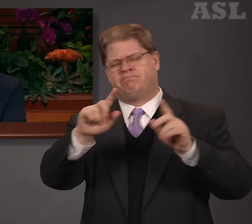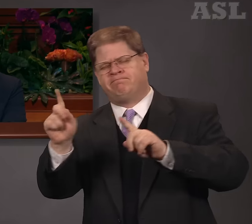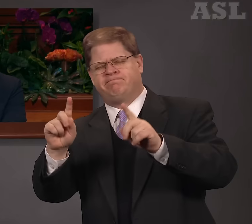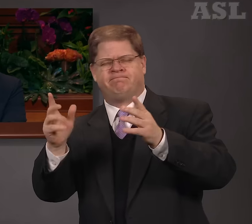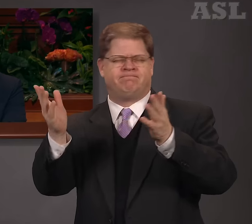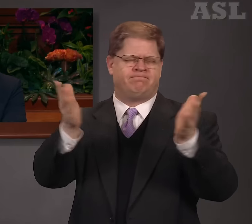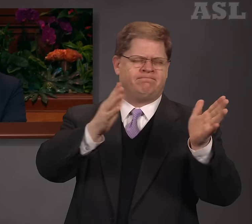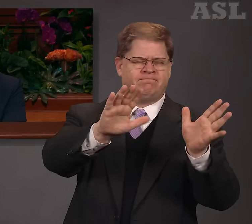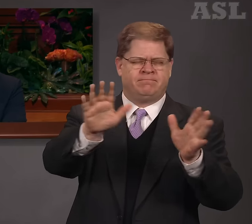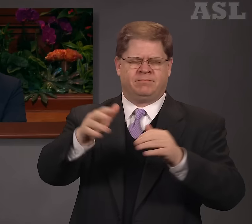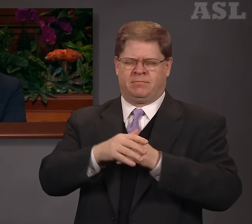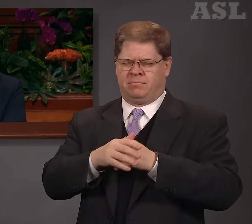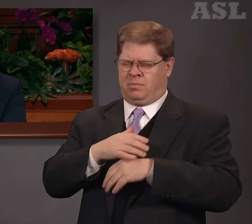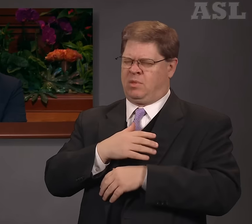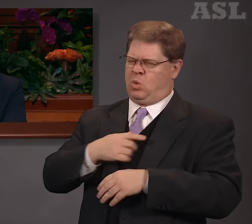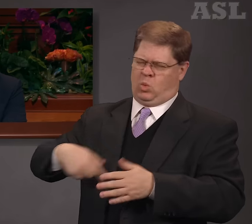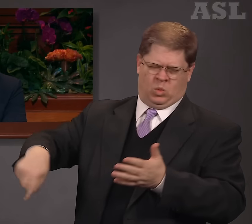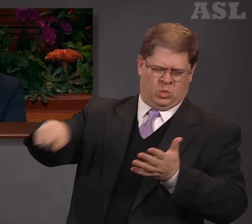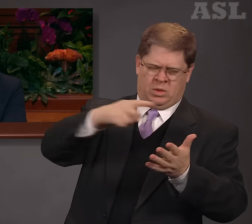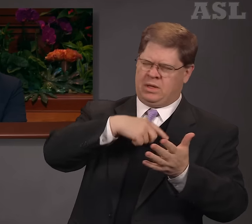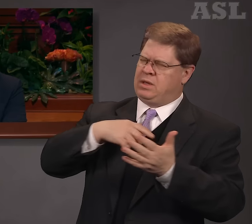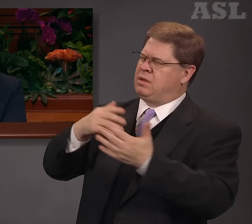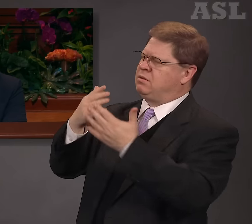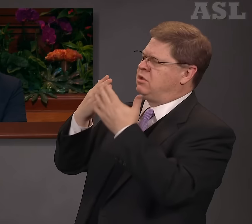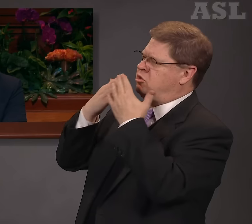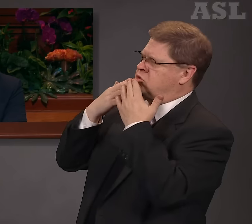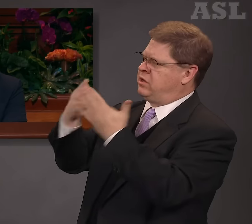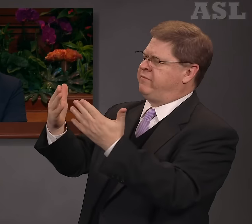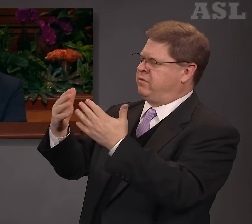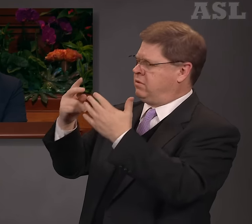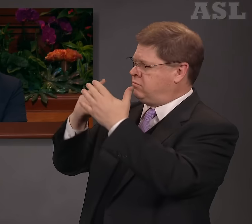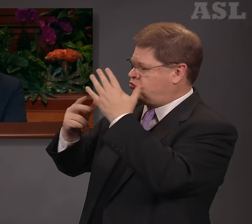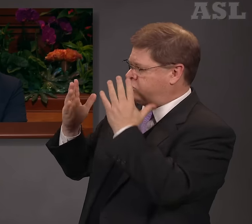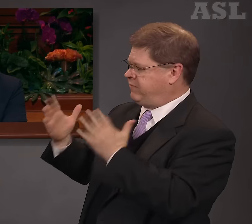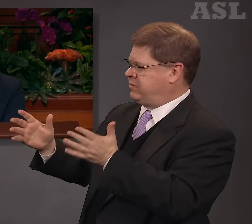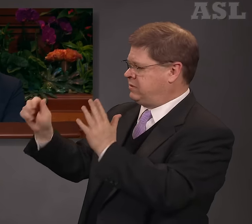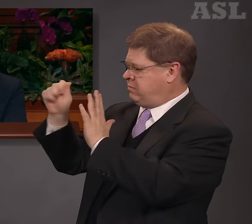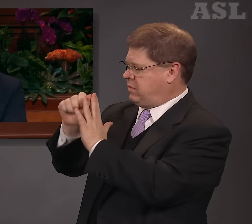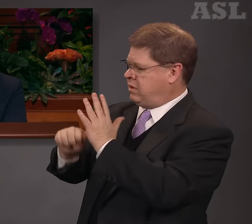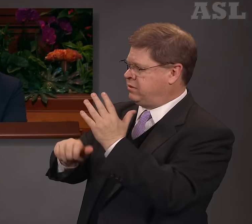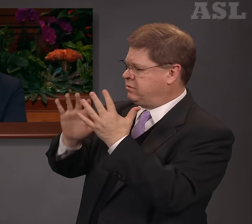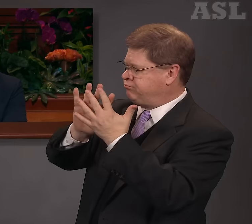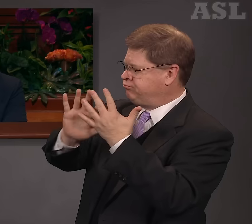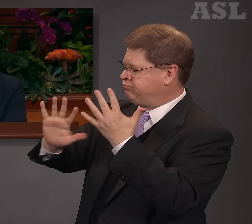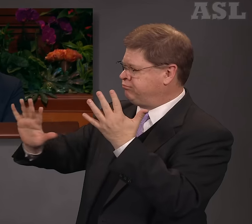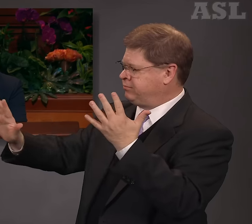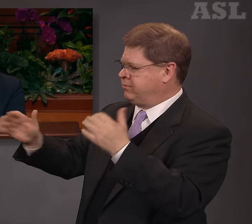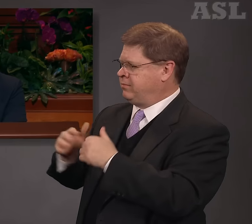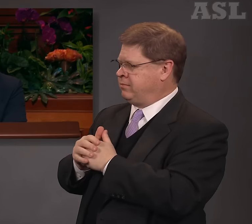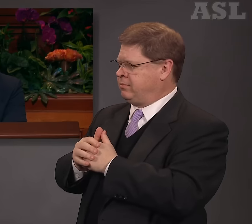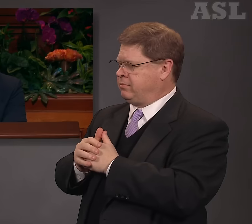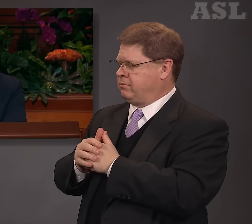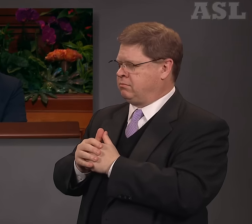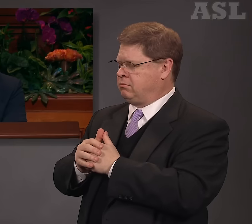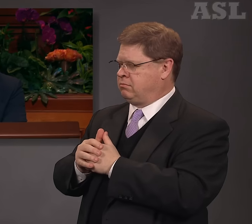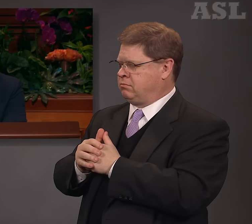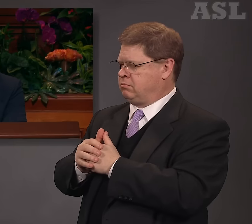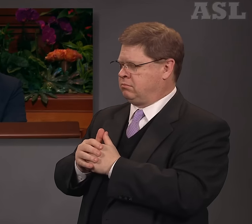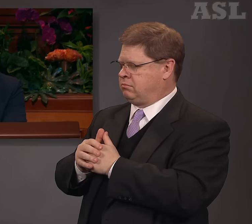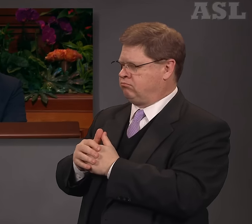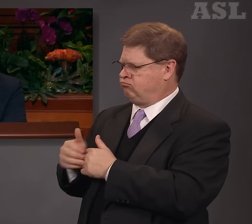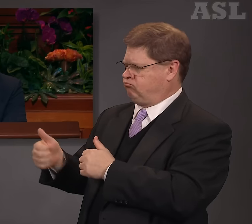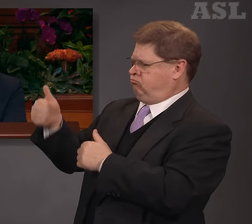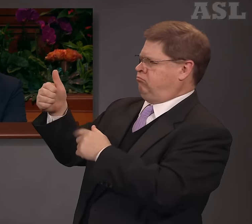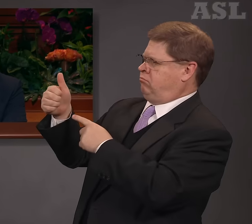We're so grateful, Father, for prophets and apostles, and most especially to have